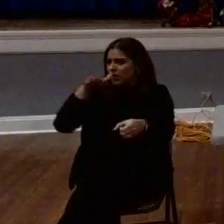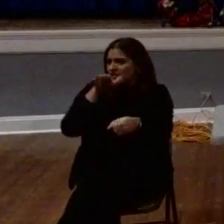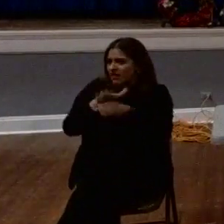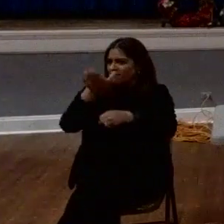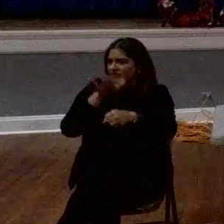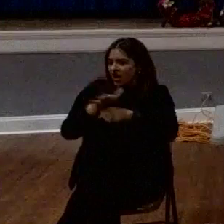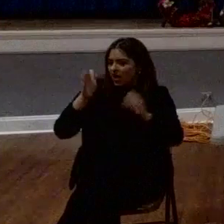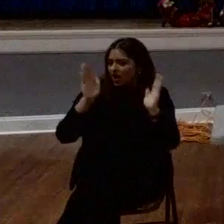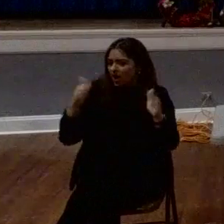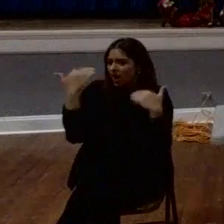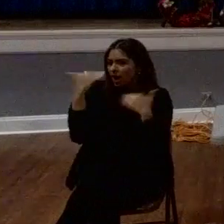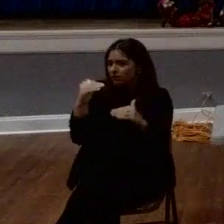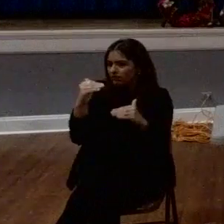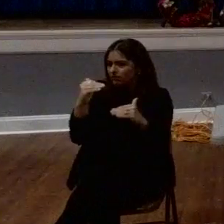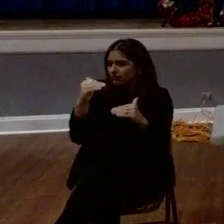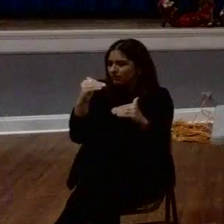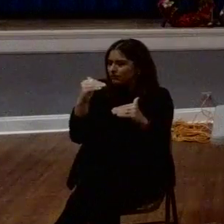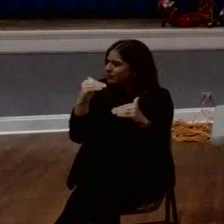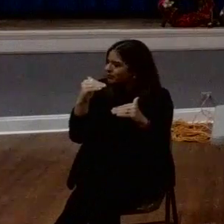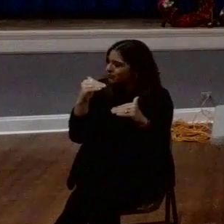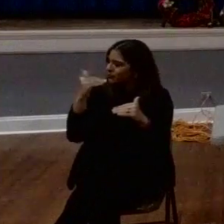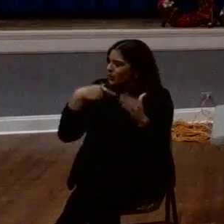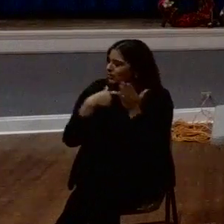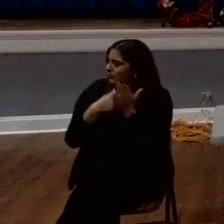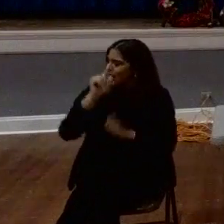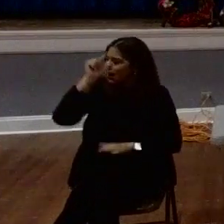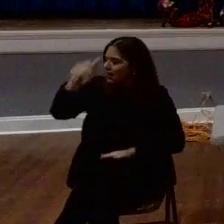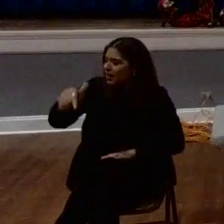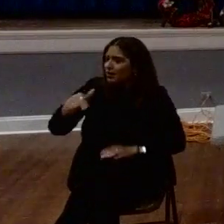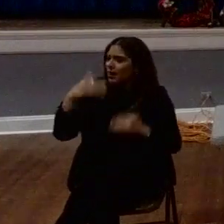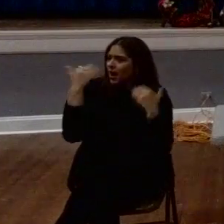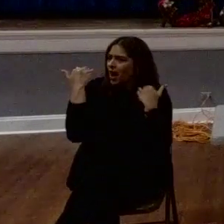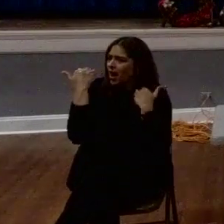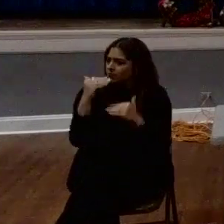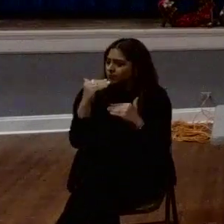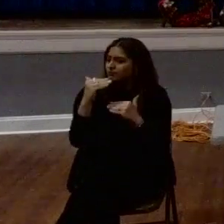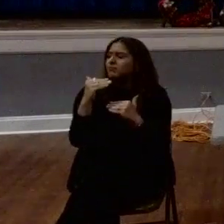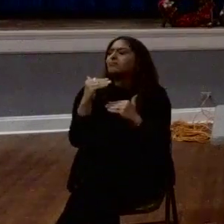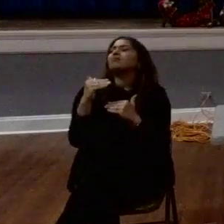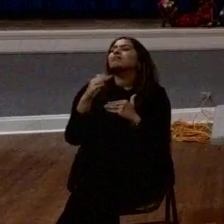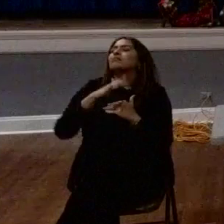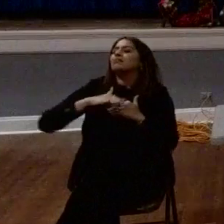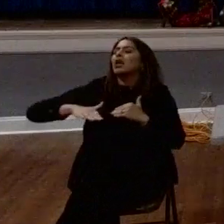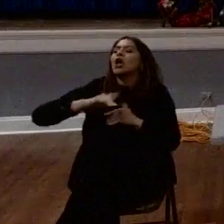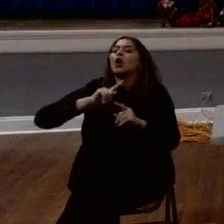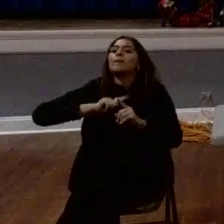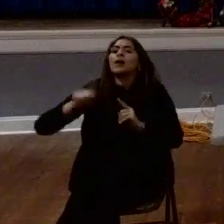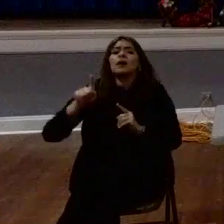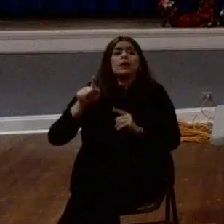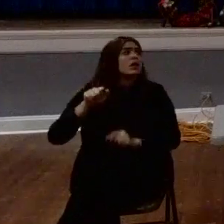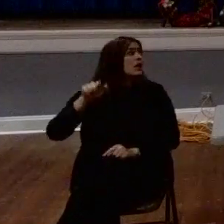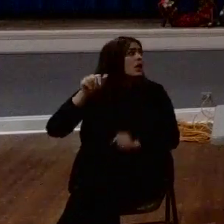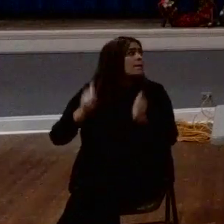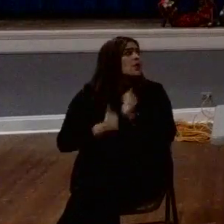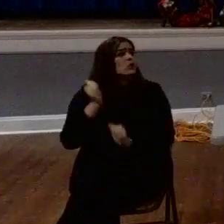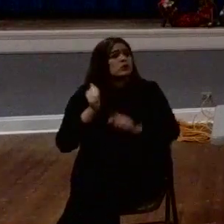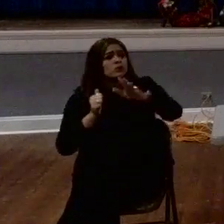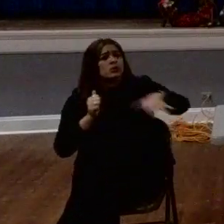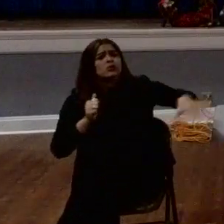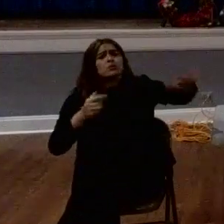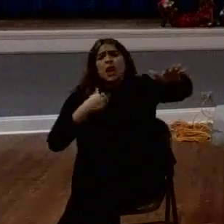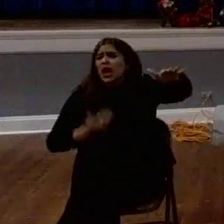Hilly Murphy, we can talk about that another day. So, a lot of the folks on this side,